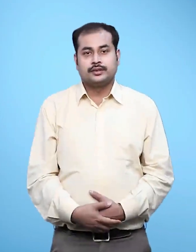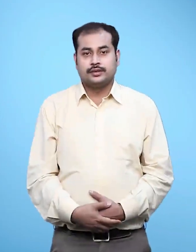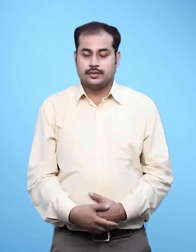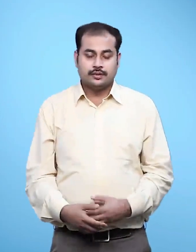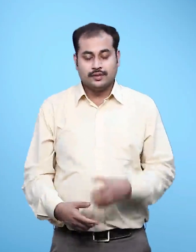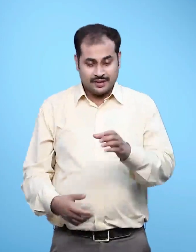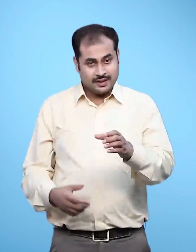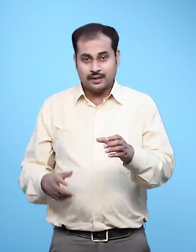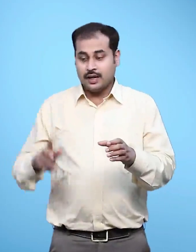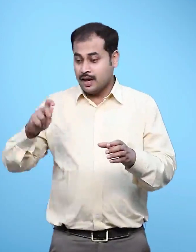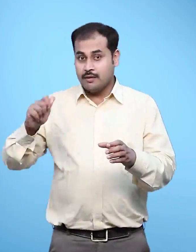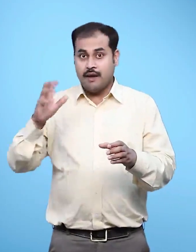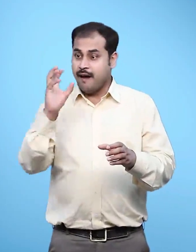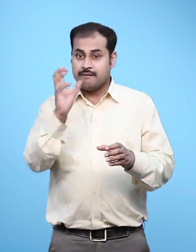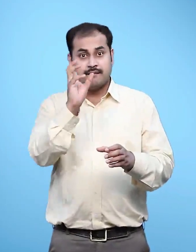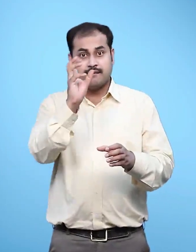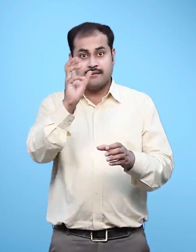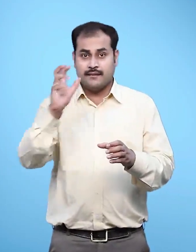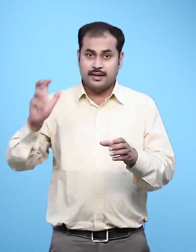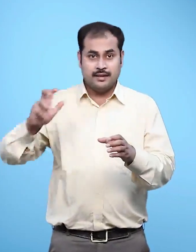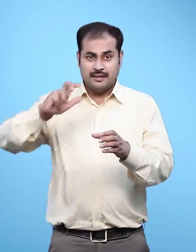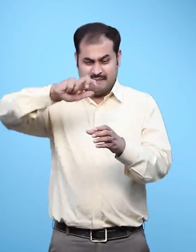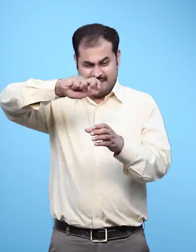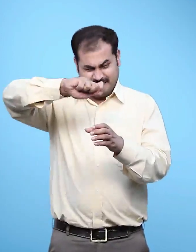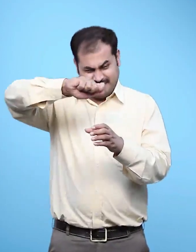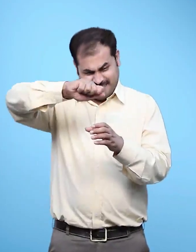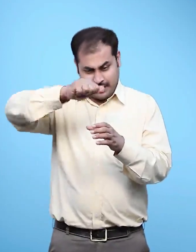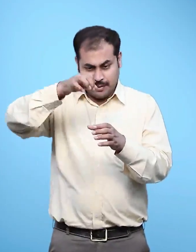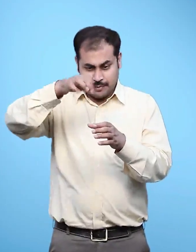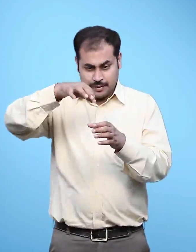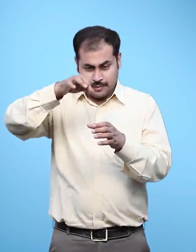How many drops of lemon juice do you get from a full lemon?